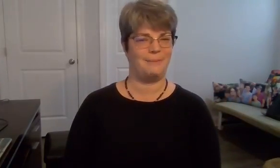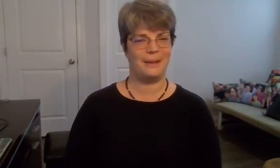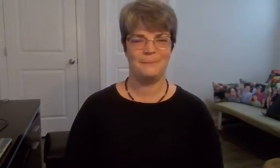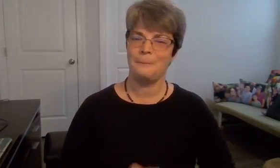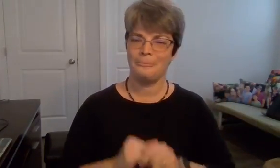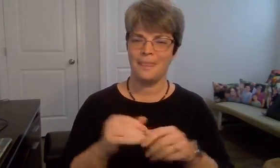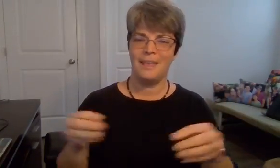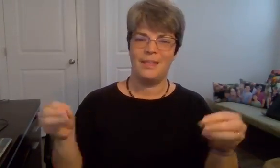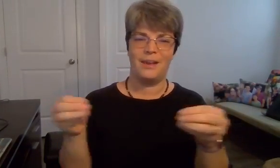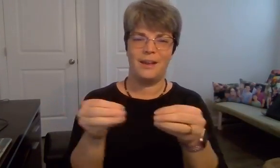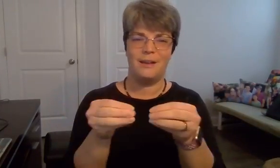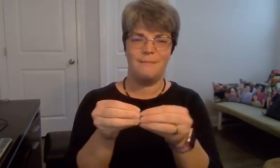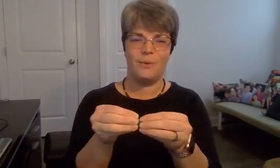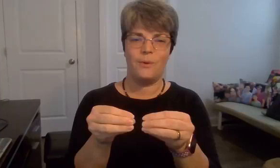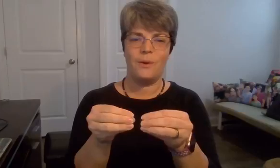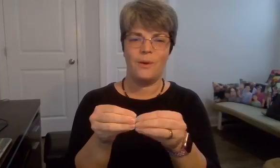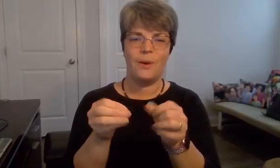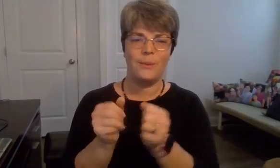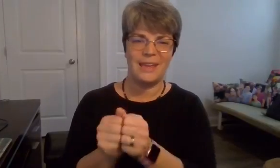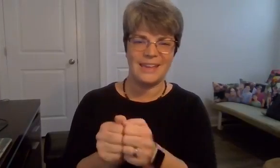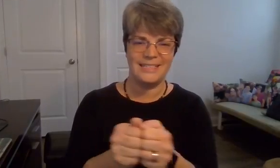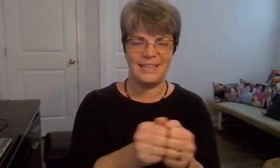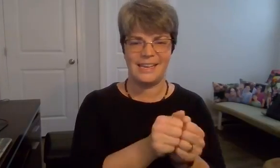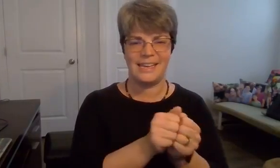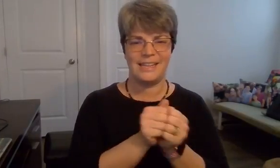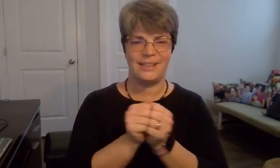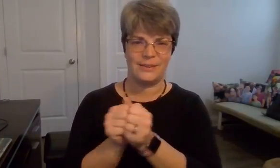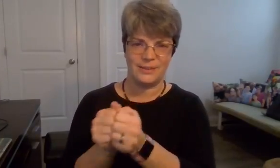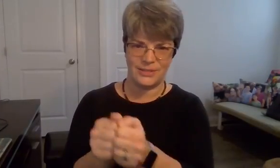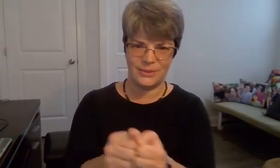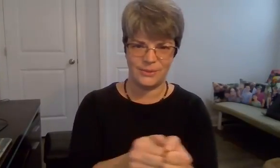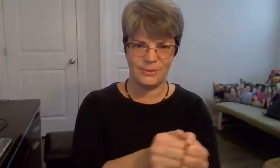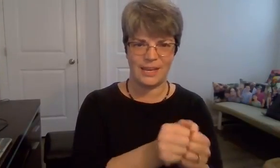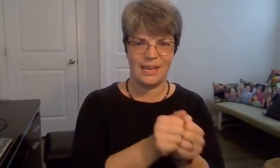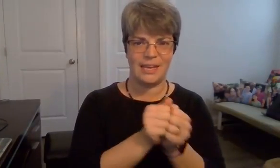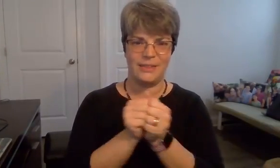me. The more we get together, together,